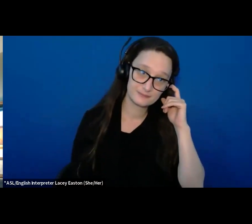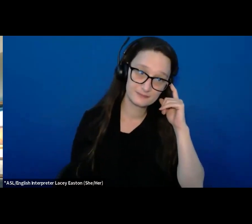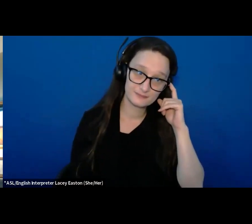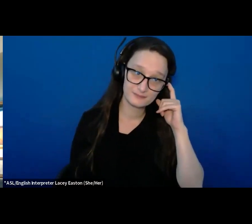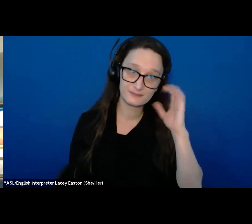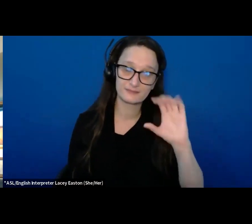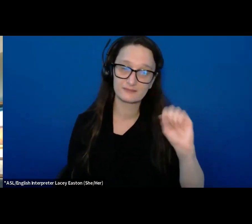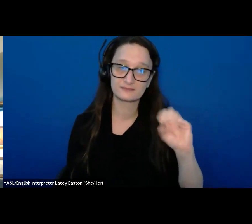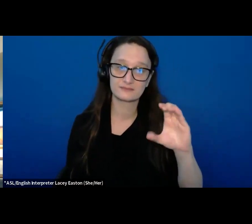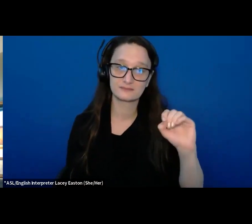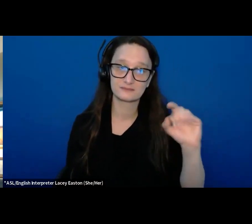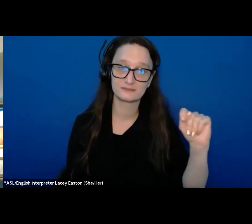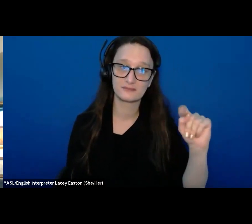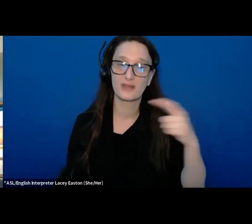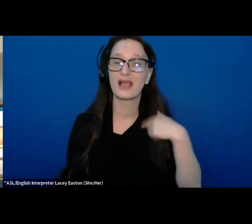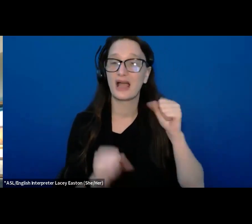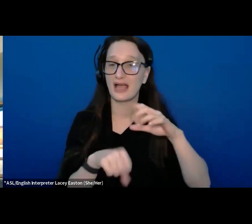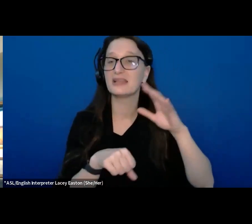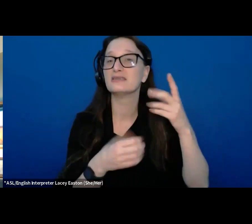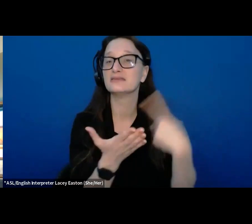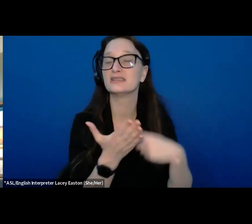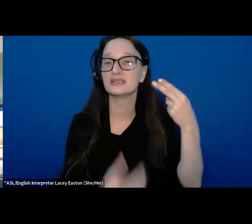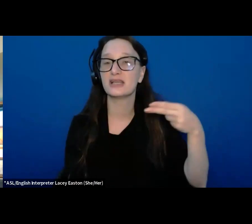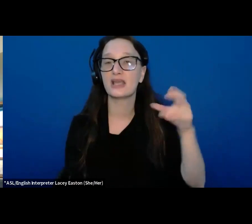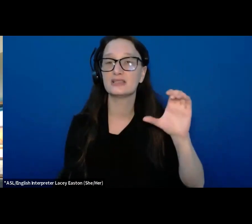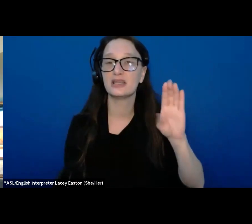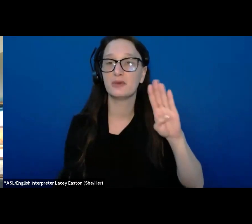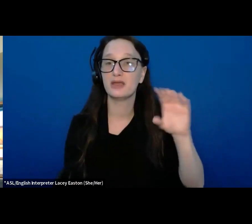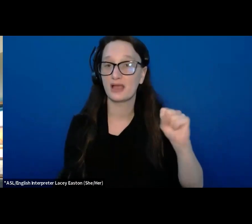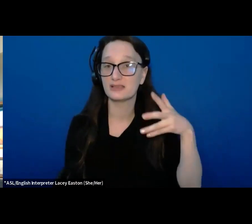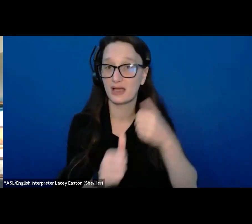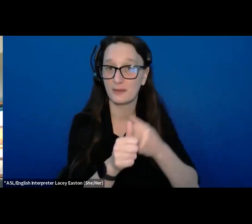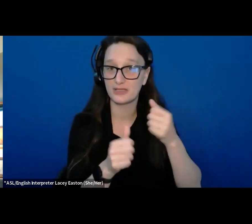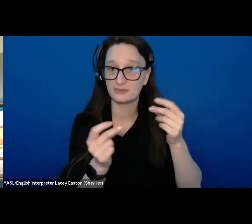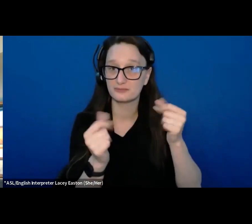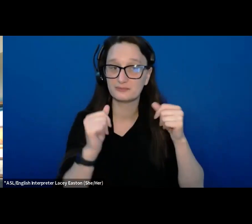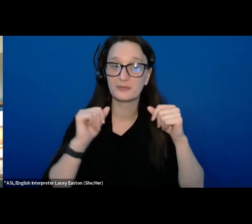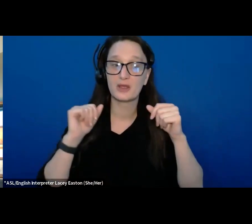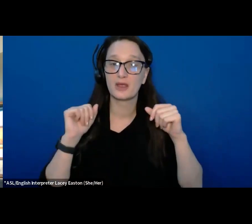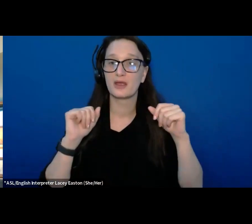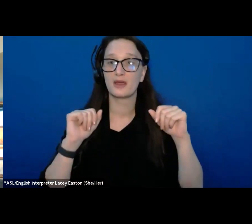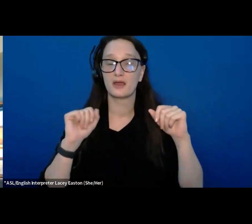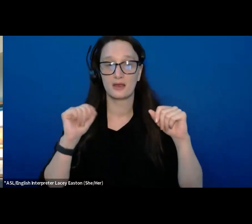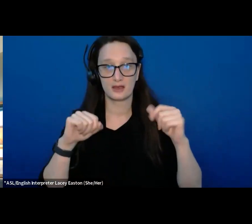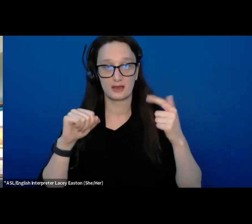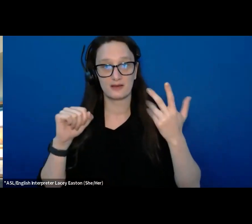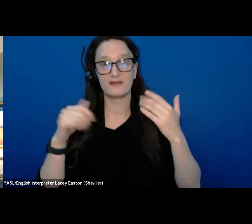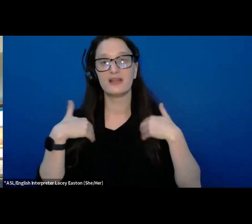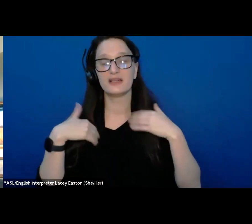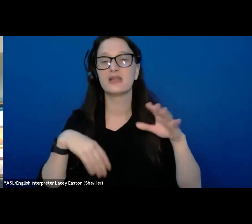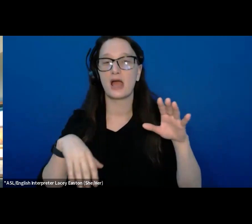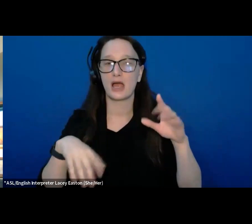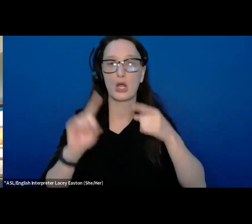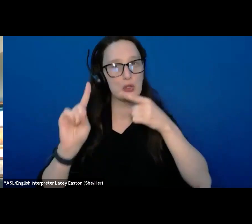Absolutely. I can touch on our HCBS updates. Yeah, yes. We had a benchmark that we needed to